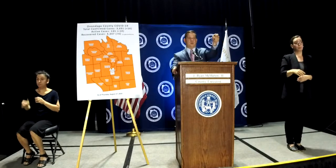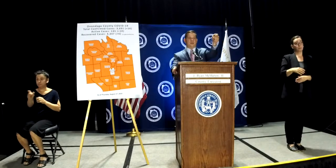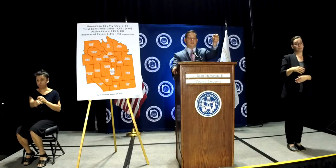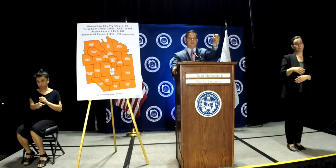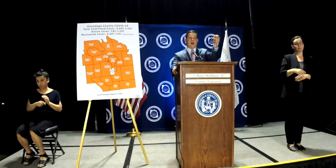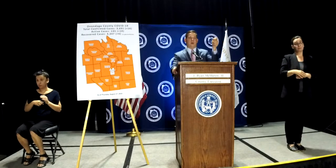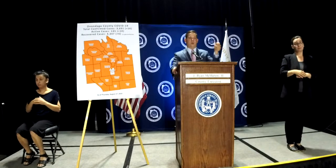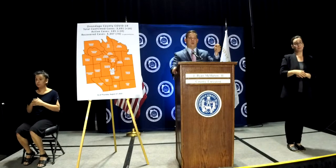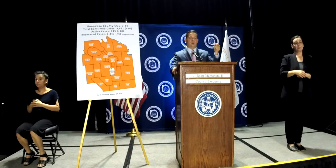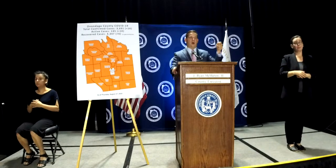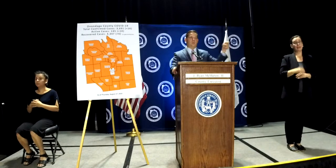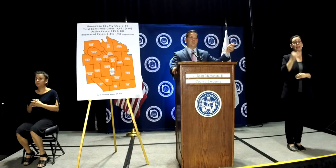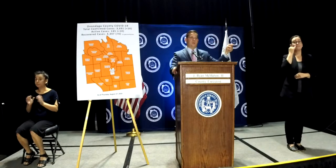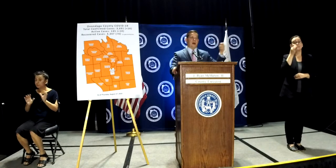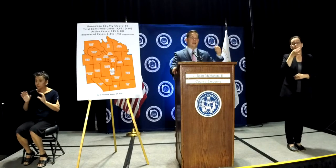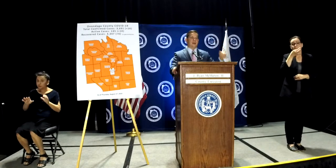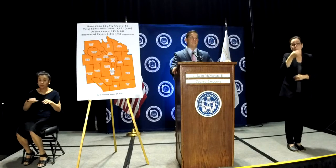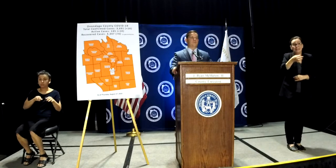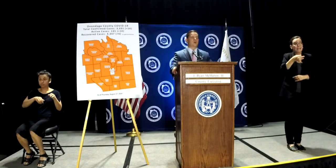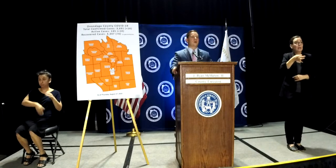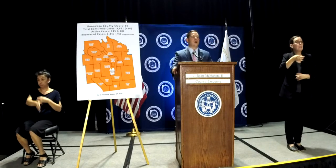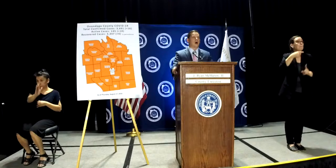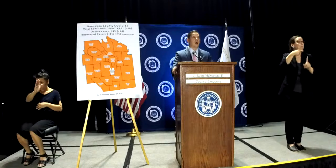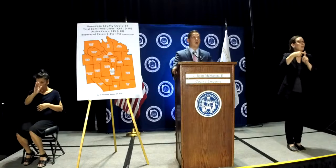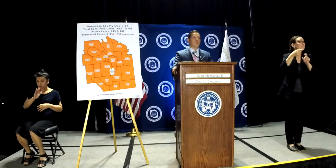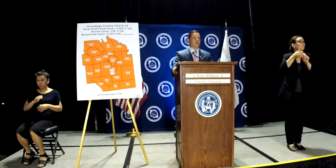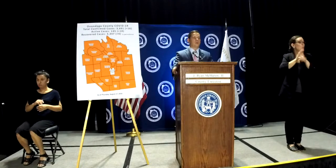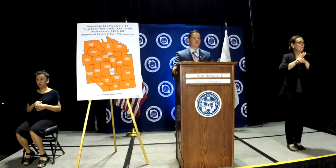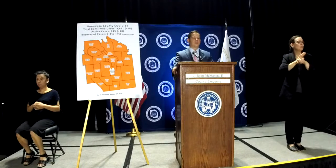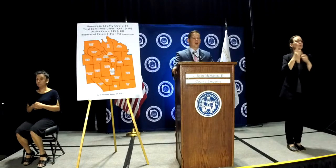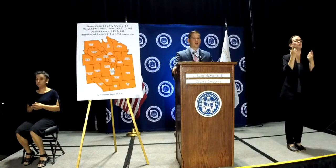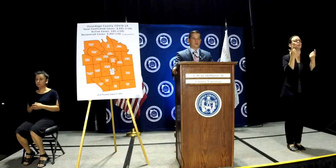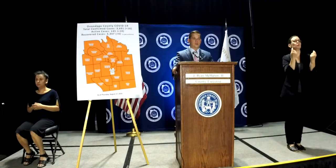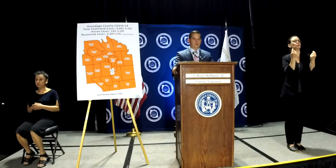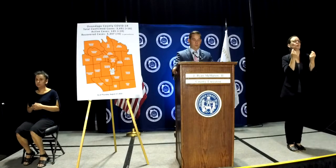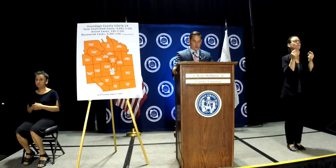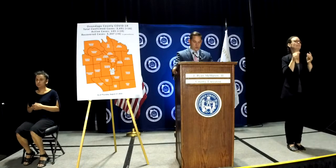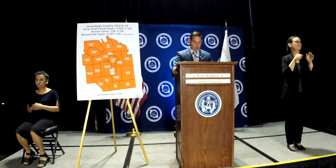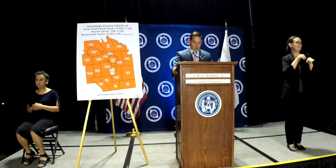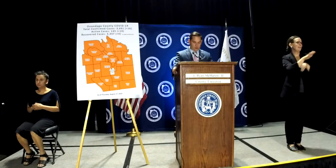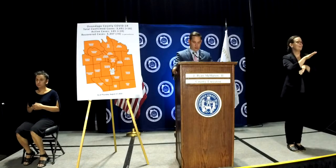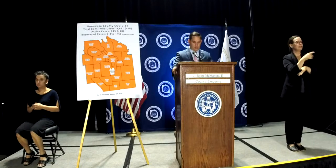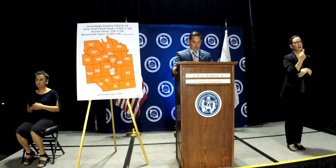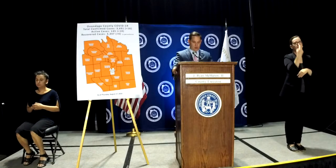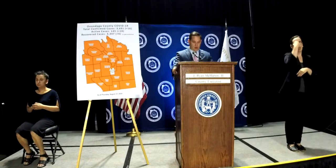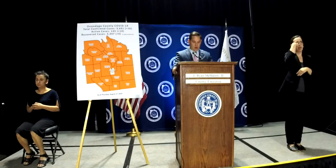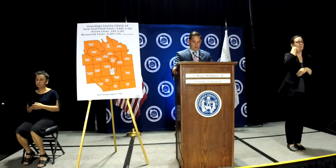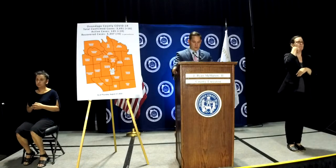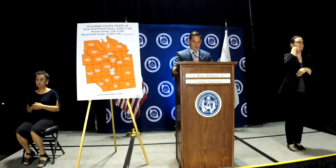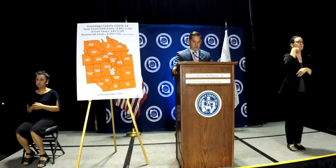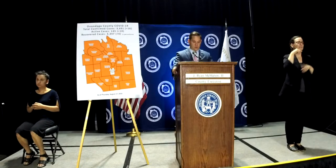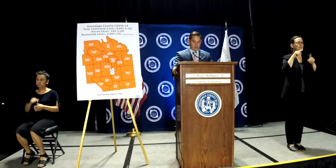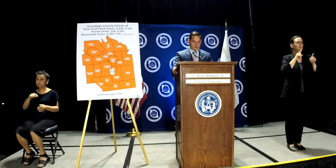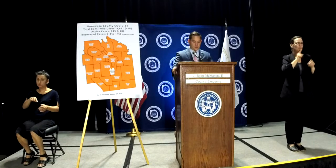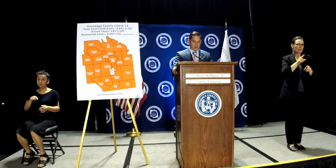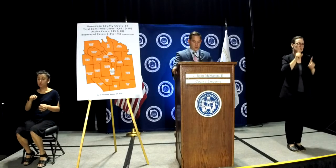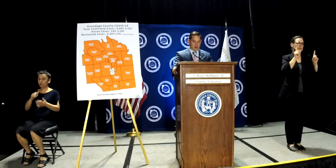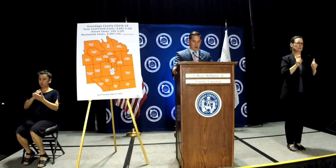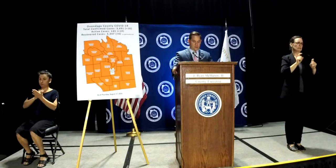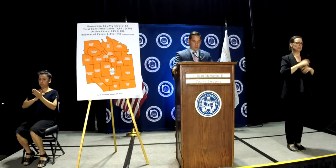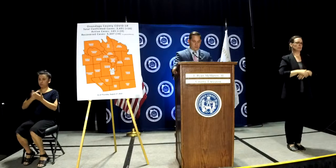just send it right to the lab. We don't call people back in. This is our initiative. We're controlling it. To do